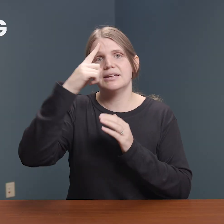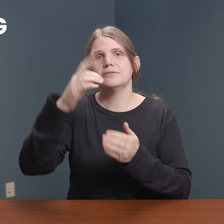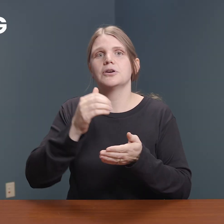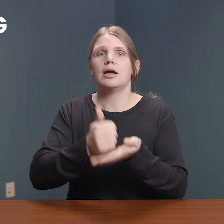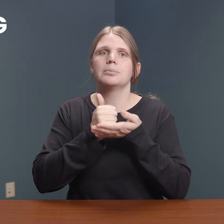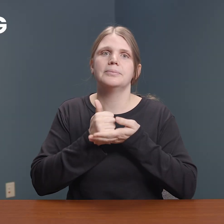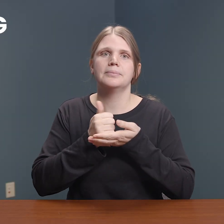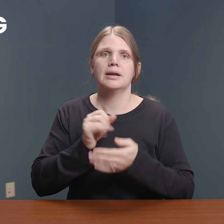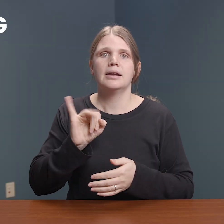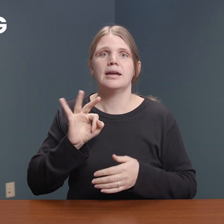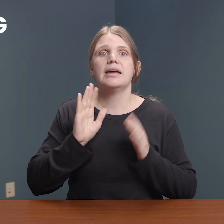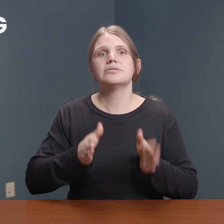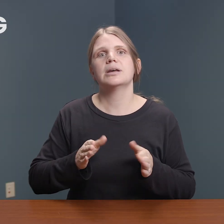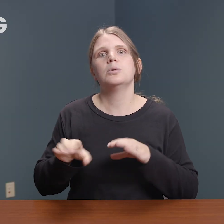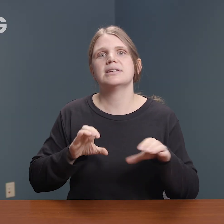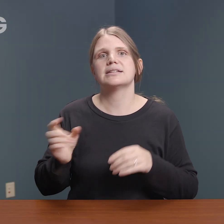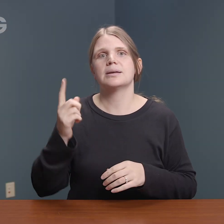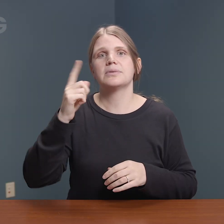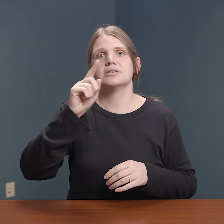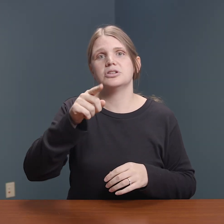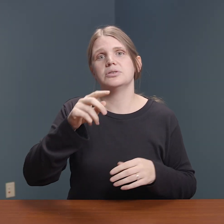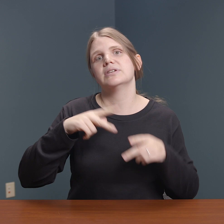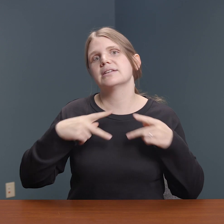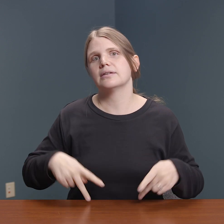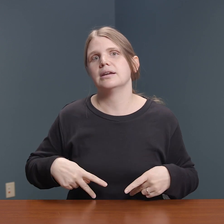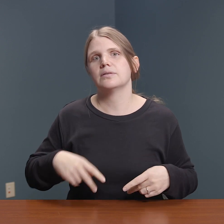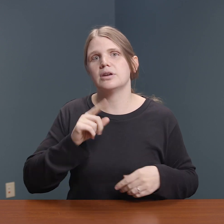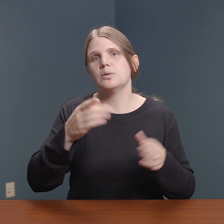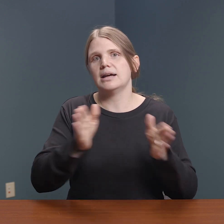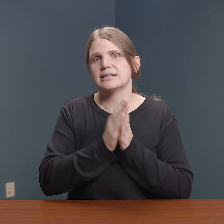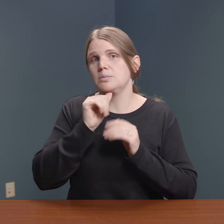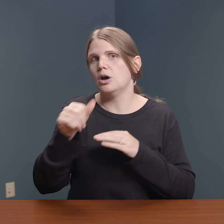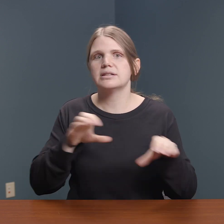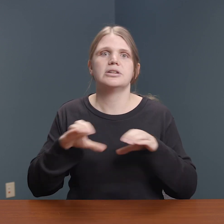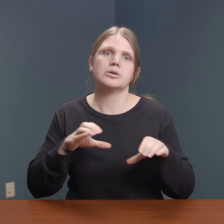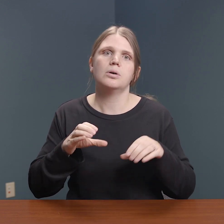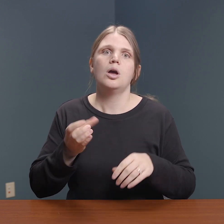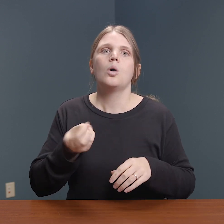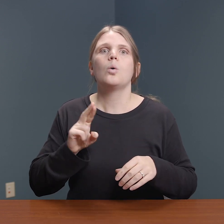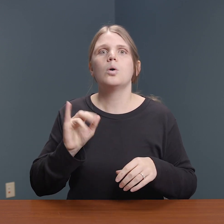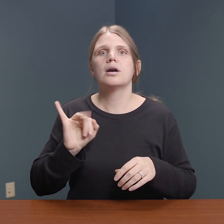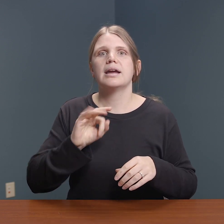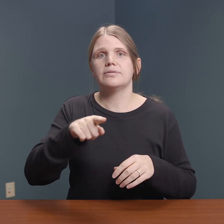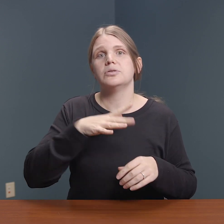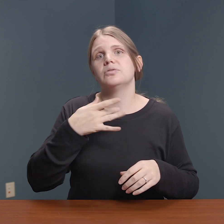Asking for help. If someone does something to you physically that you ask them not to do, or if you